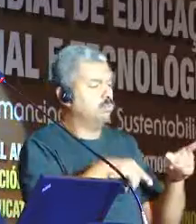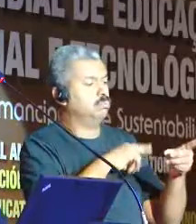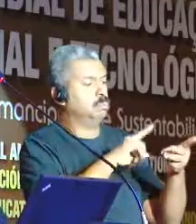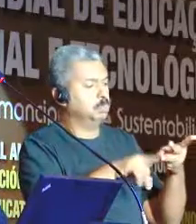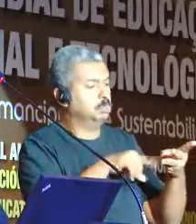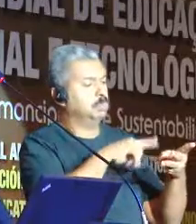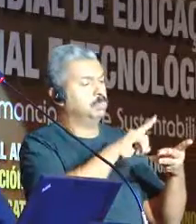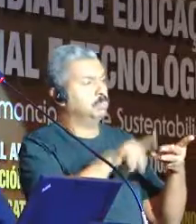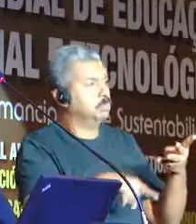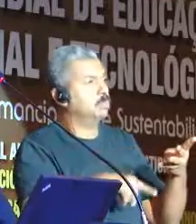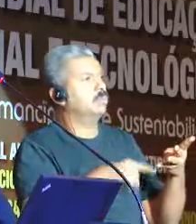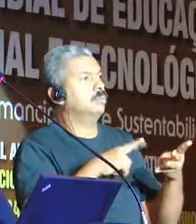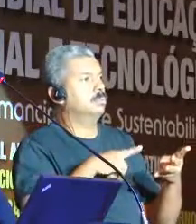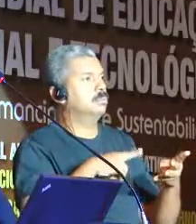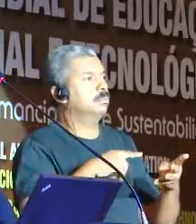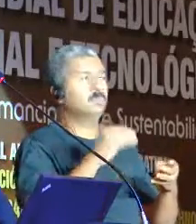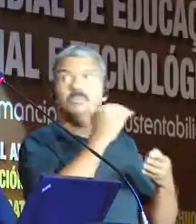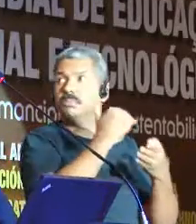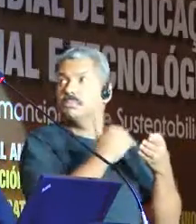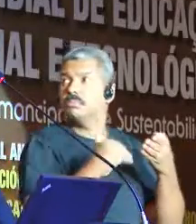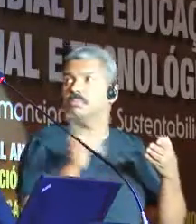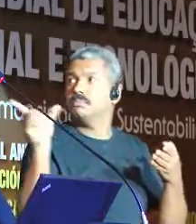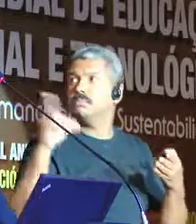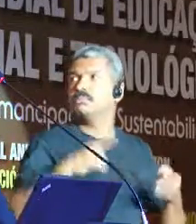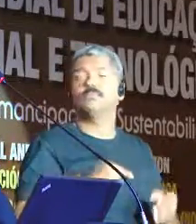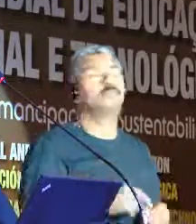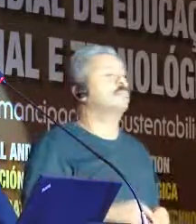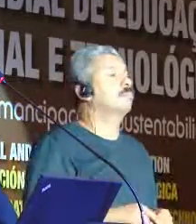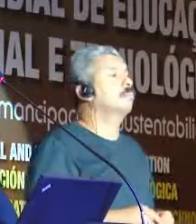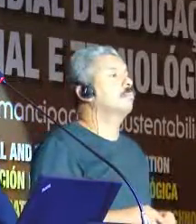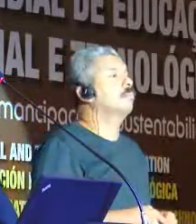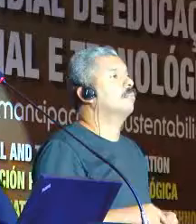You can teach them to search document databases,